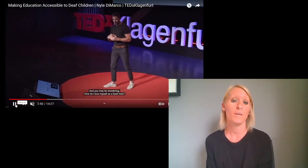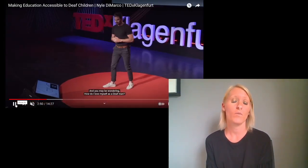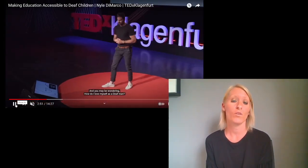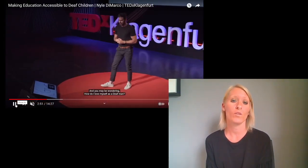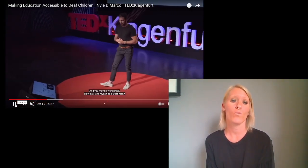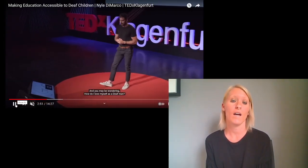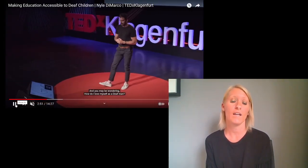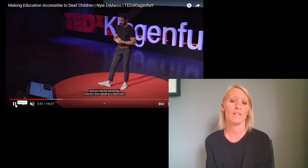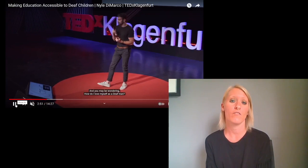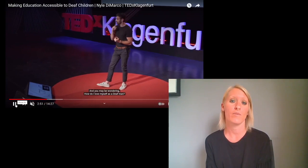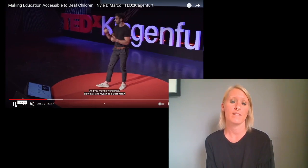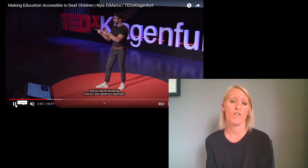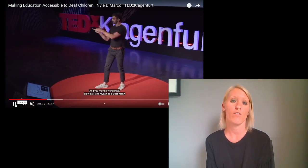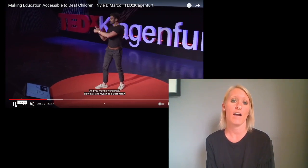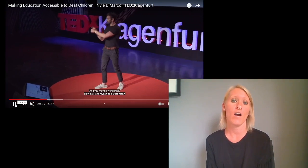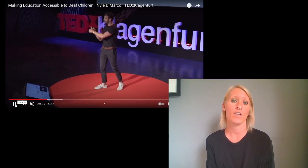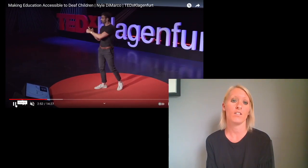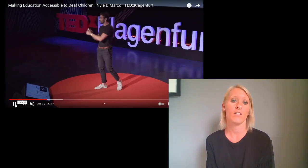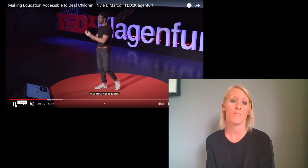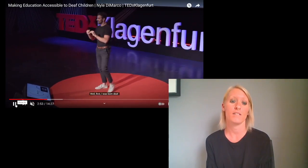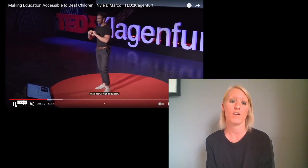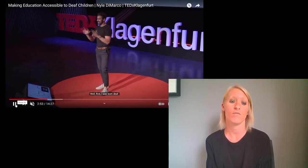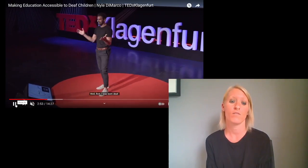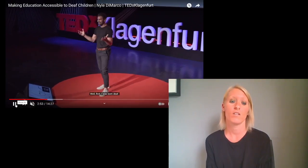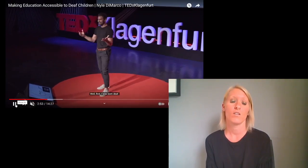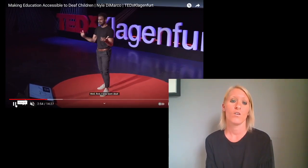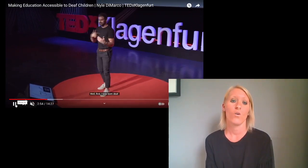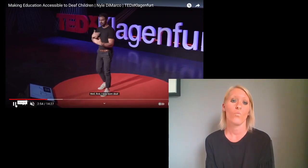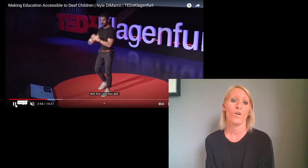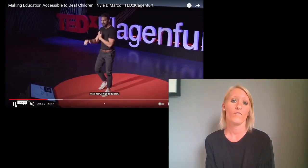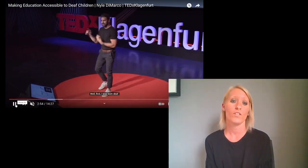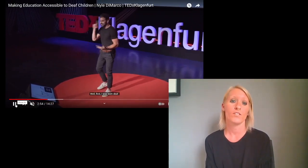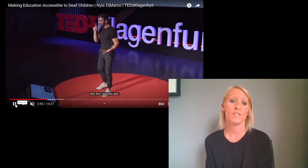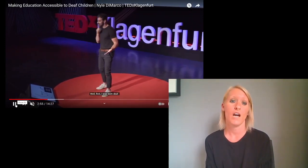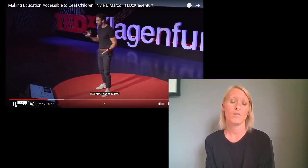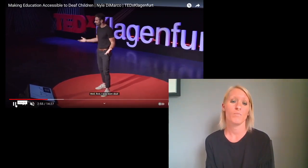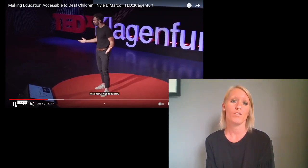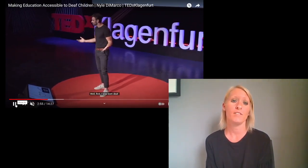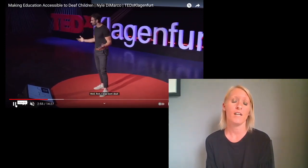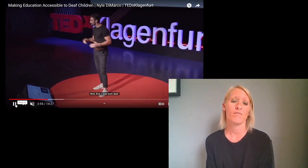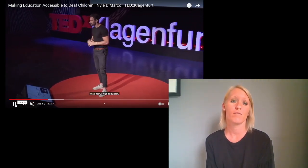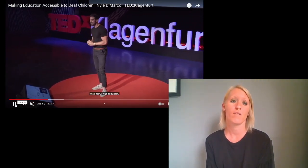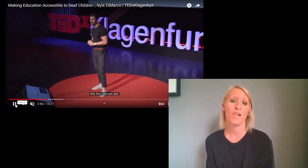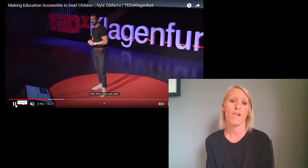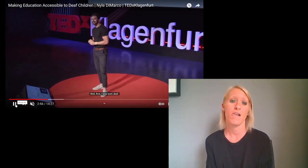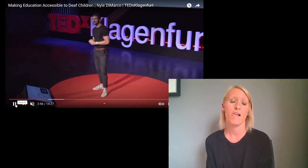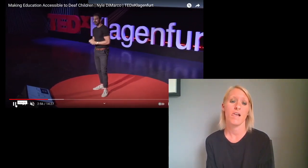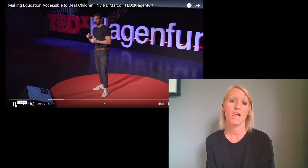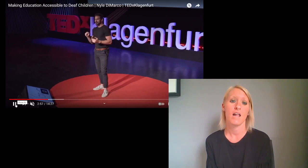And you may be wondering why I love myself or how I could love myself. Well, first, I was born deaf.